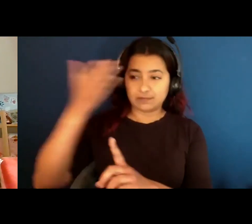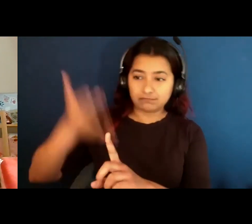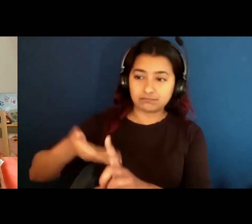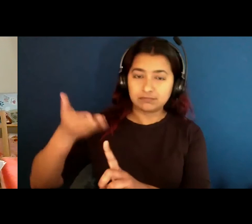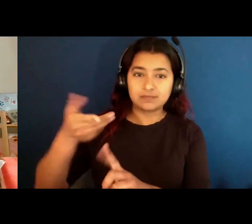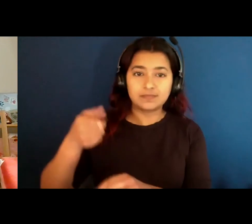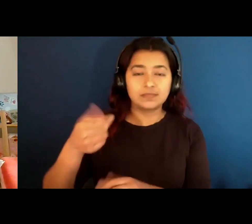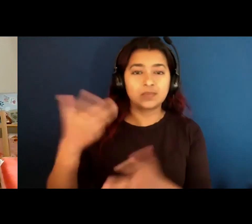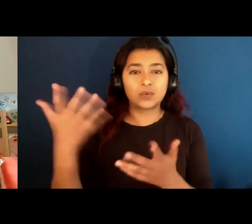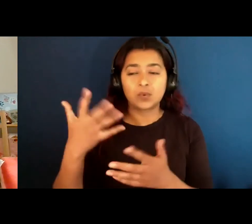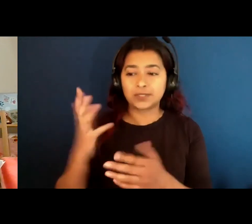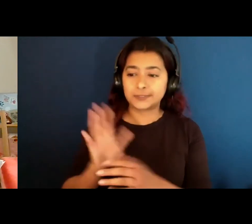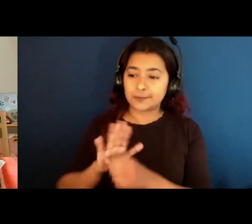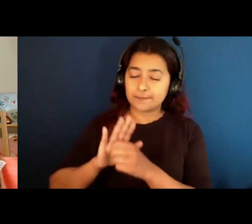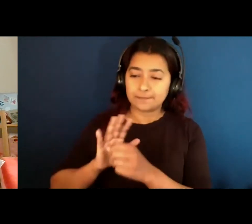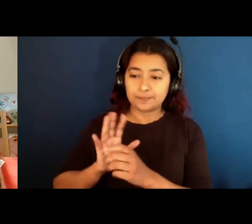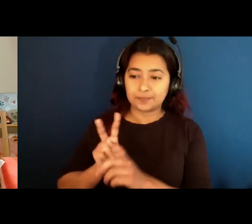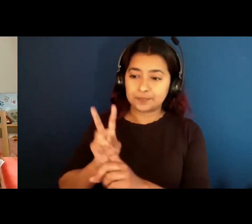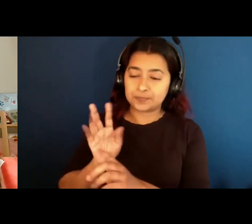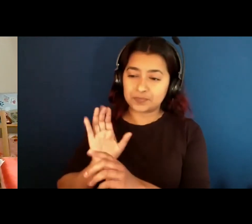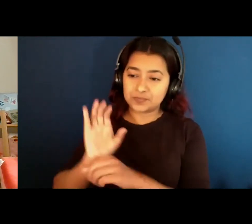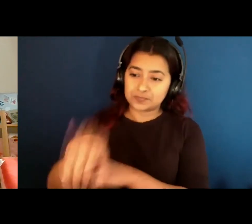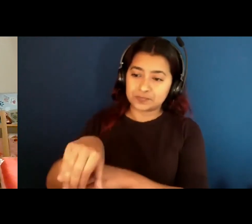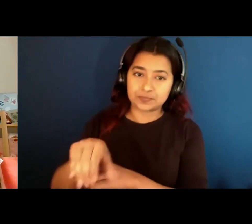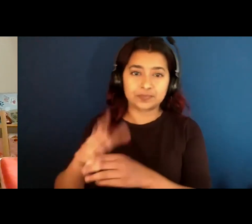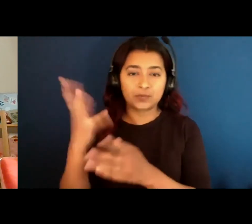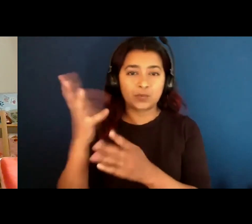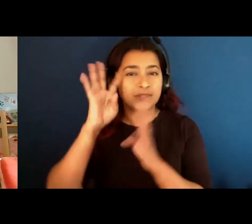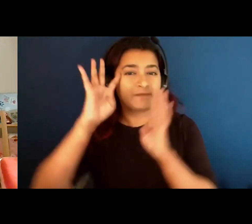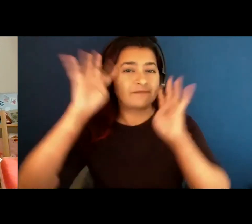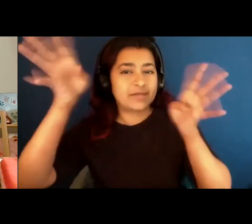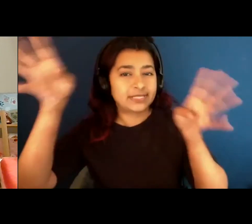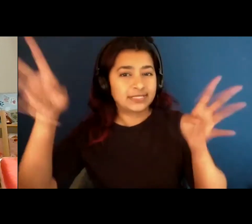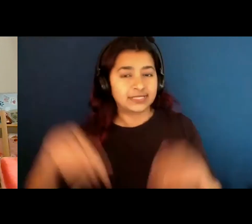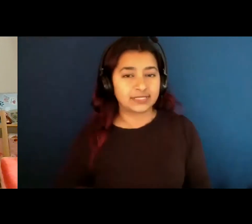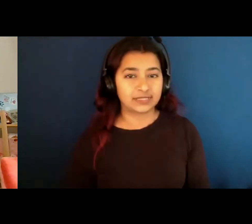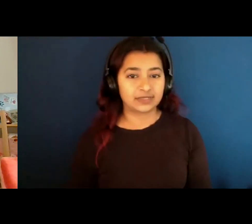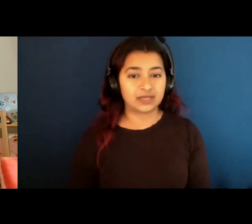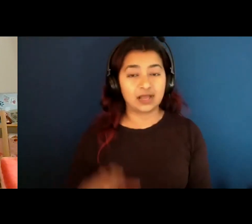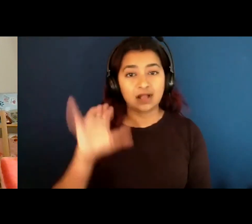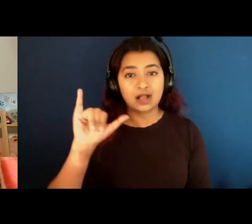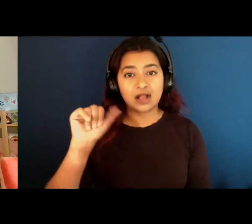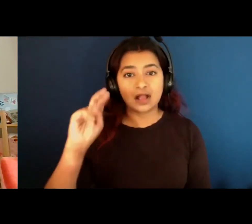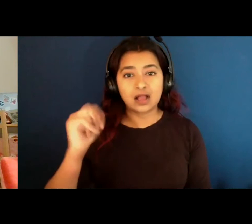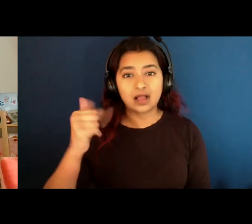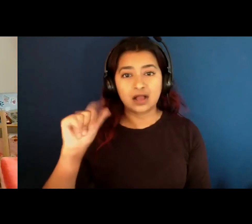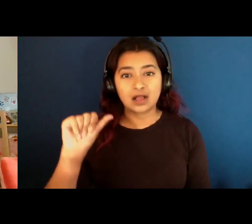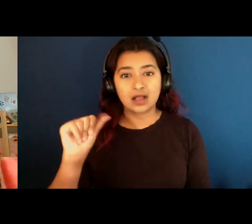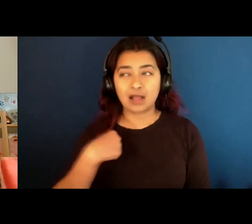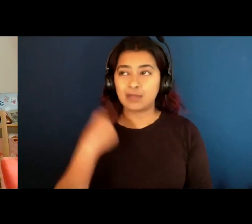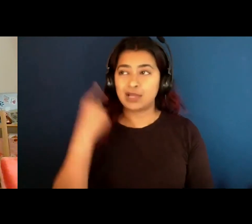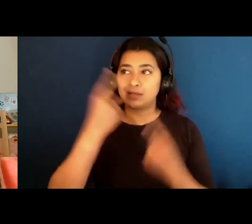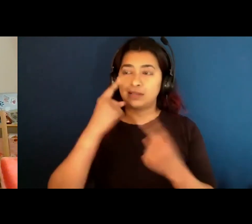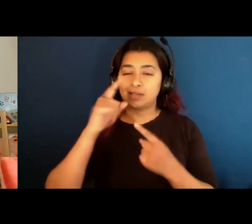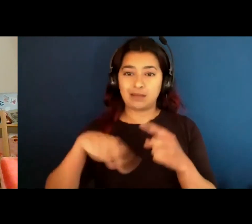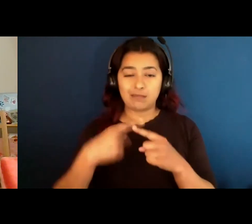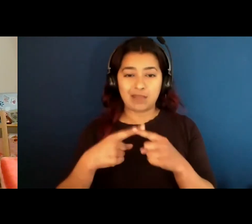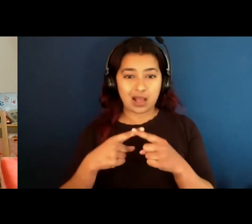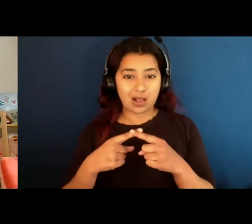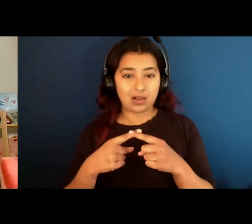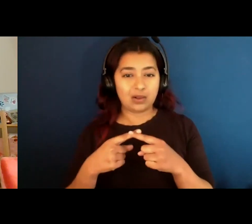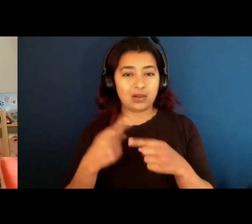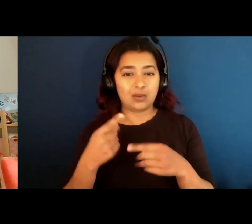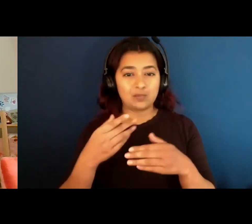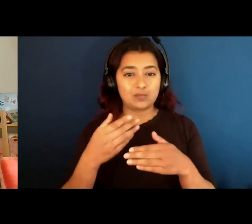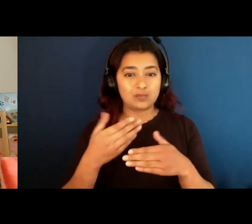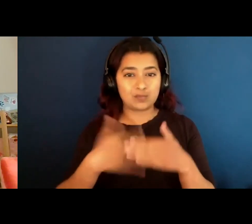been imposed, invented? Yanga, I have been thinking about birth. Who was